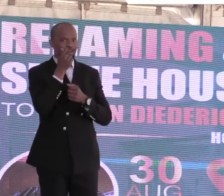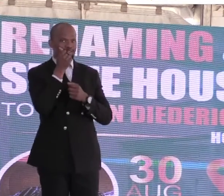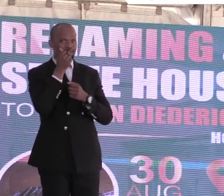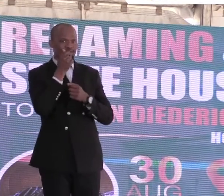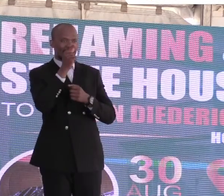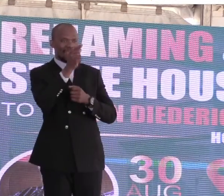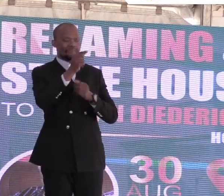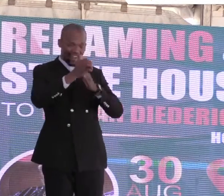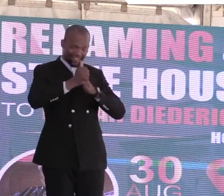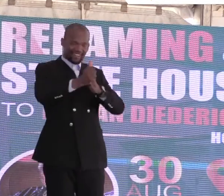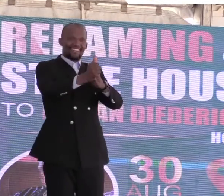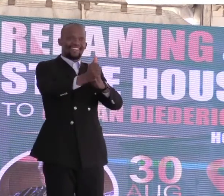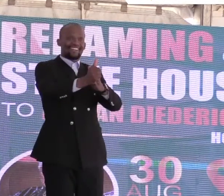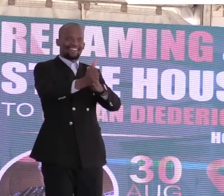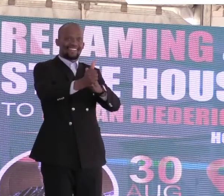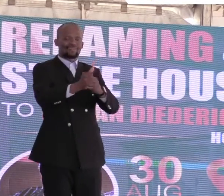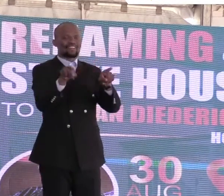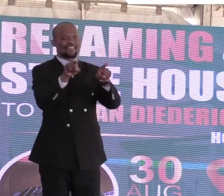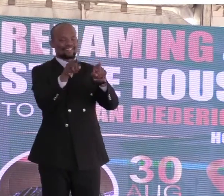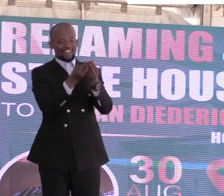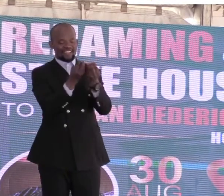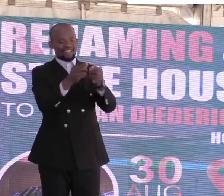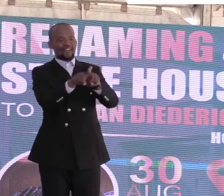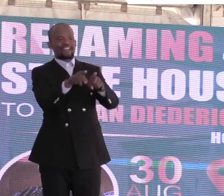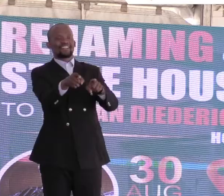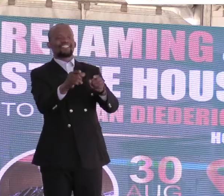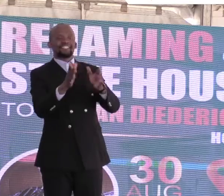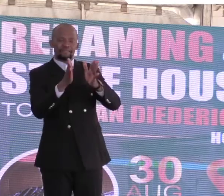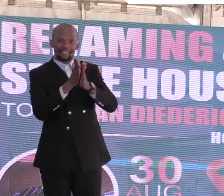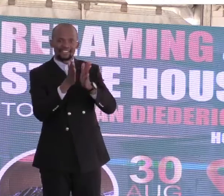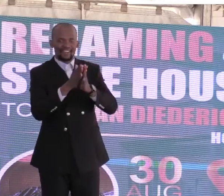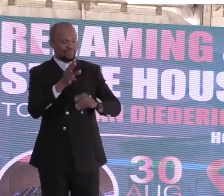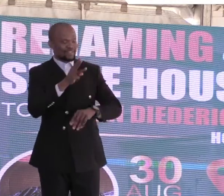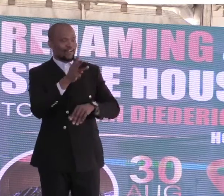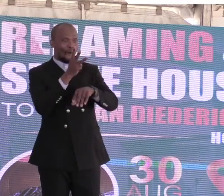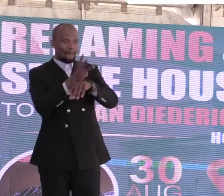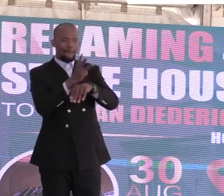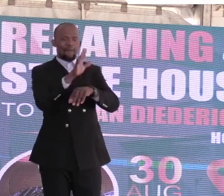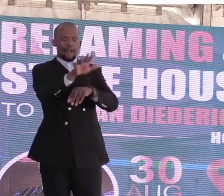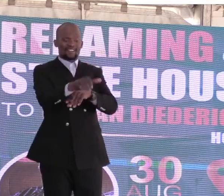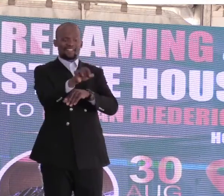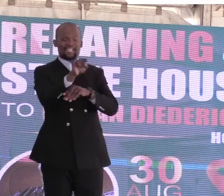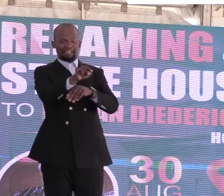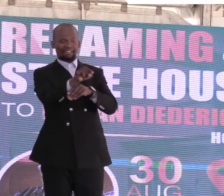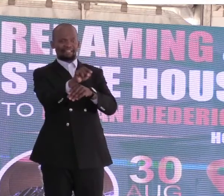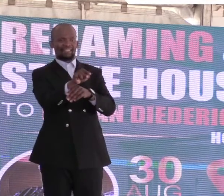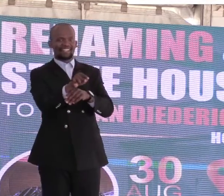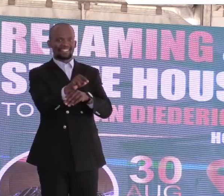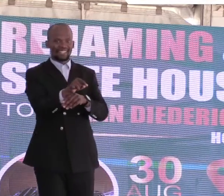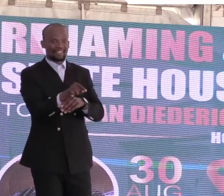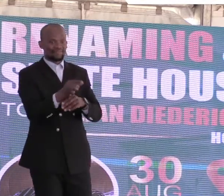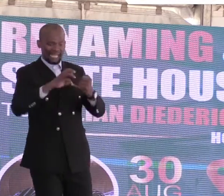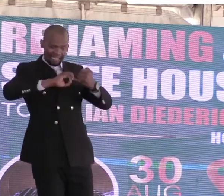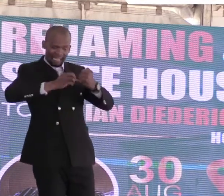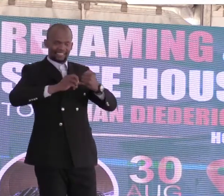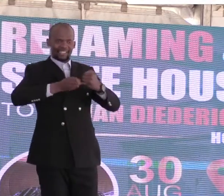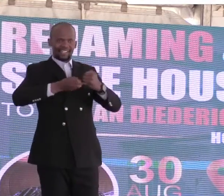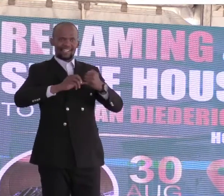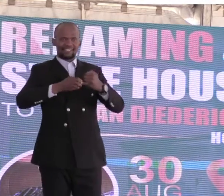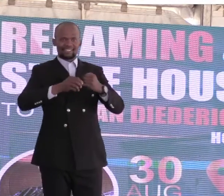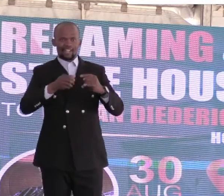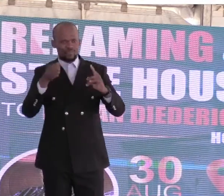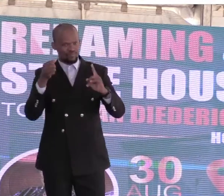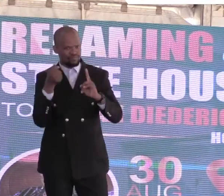majonini bekhokela kwimeko enjengale. So siyabacela omama balithathile elidaba and bayalidudula elidaba.